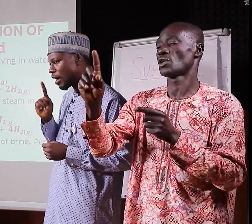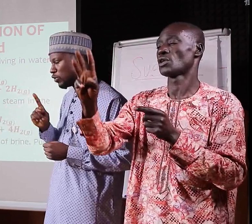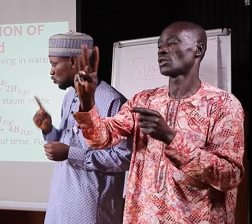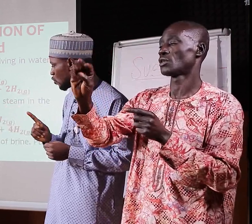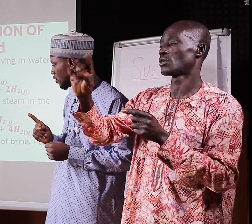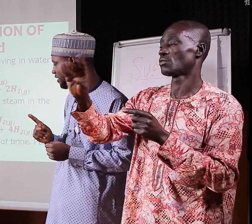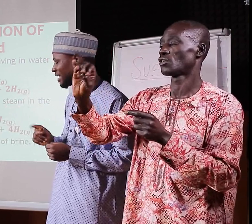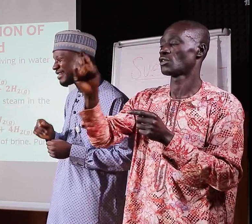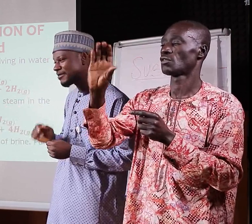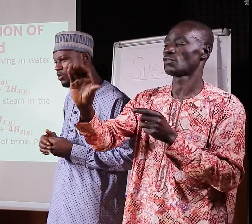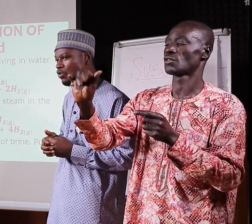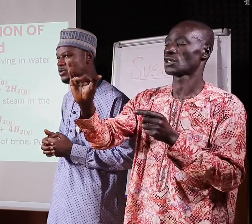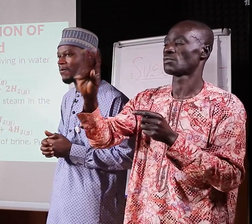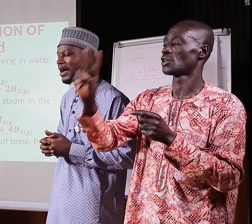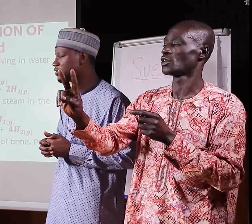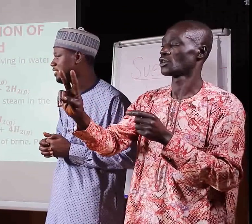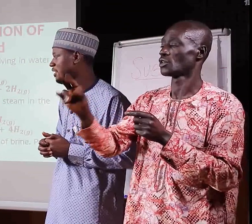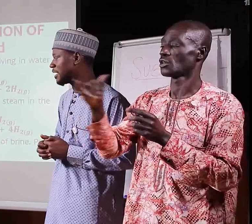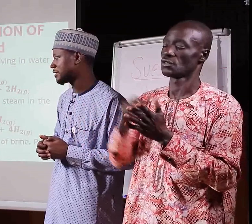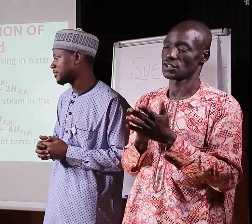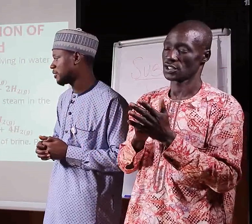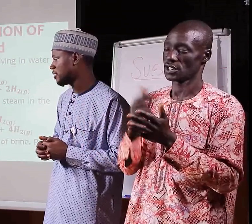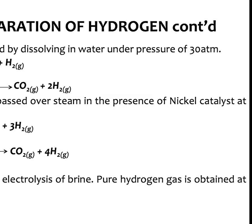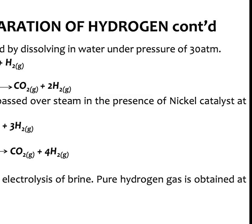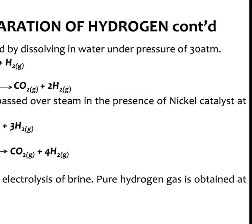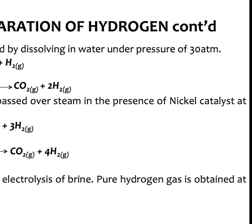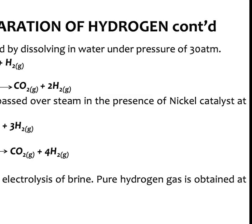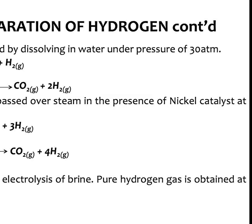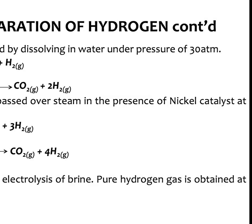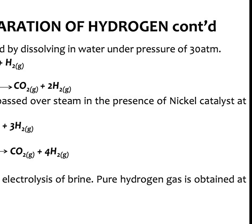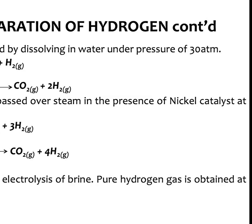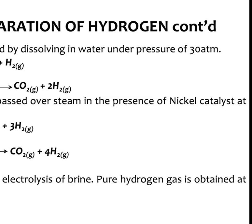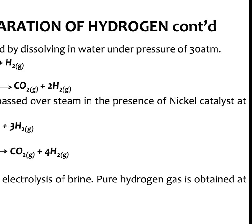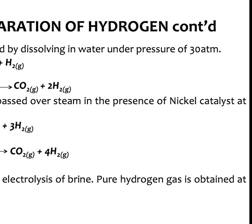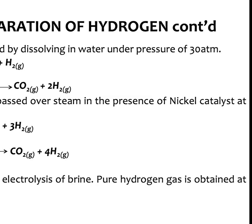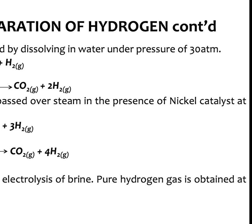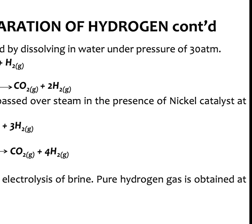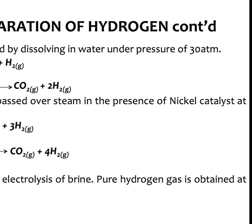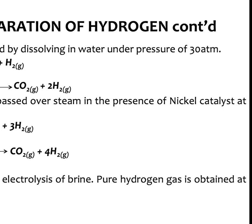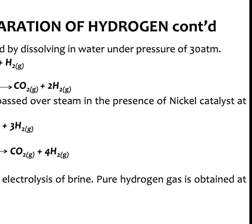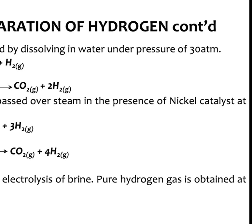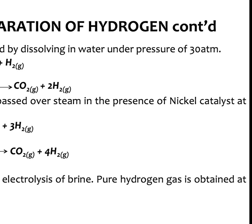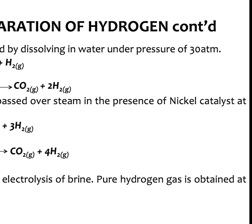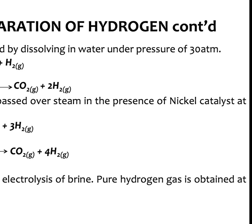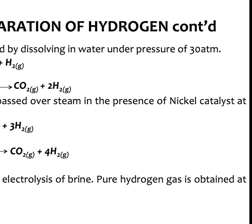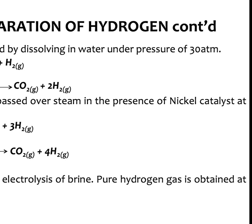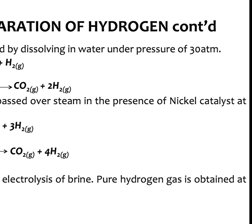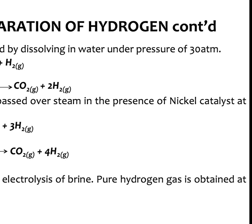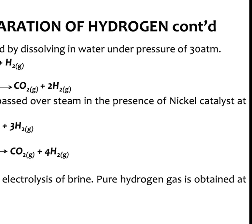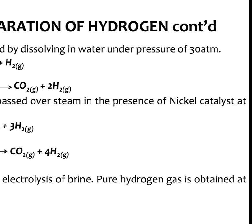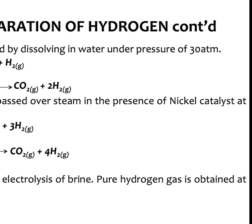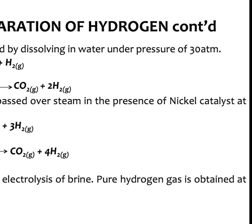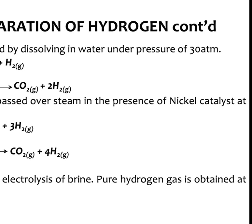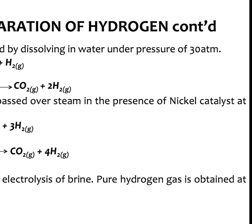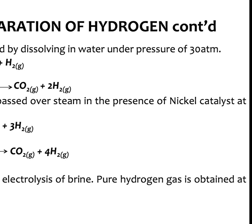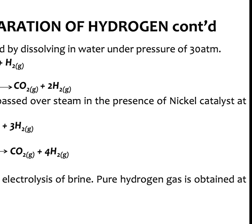of carbon 2 oxide and 3 moles of hydrogen gas. Now this reaction can be passed over more steam